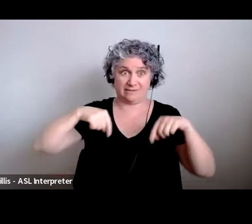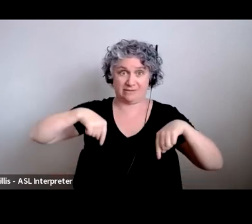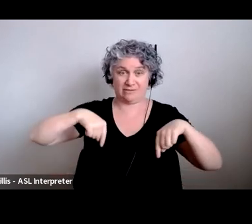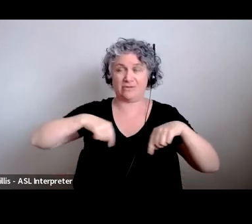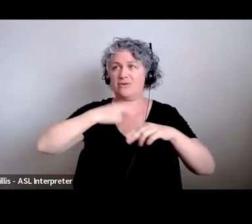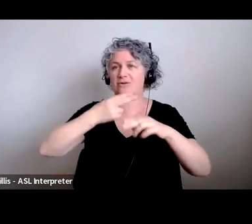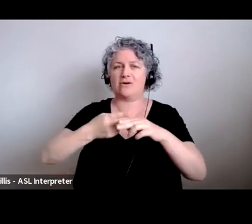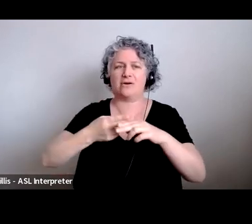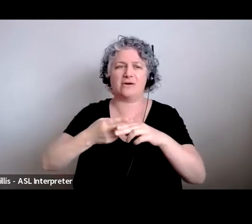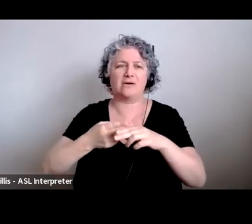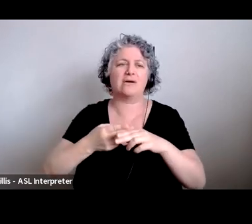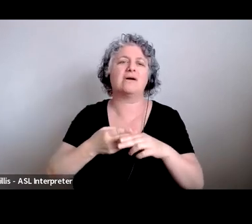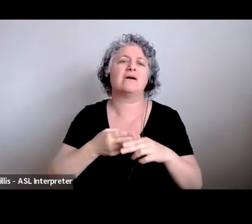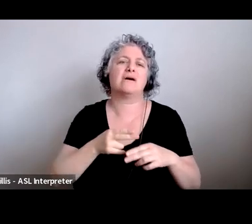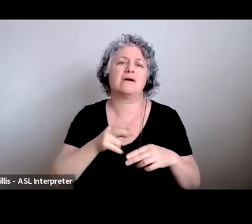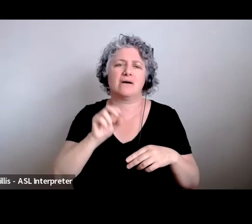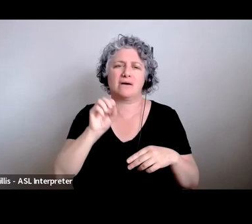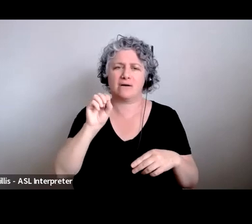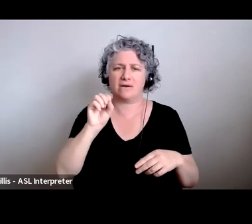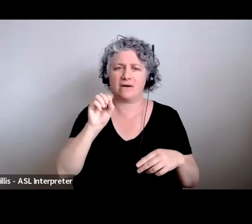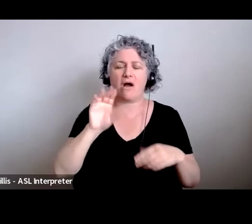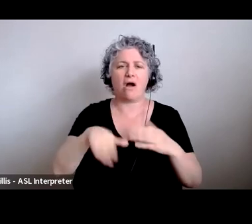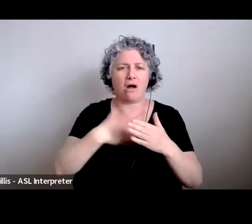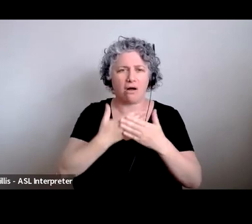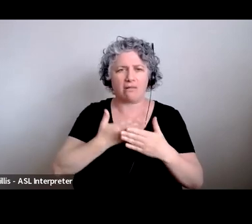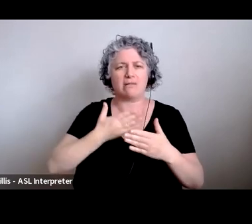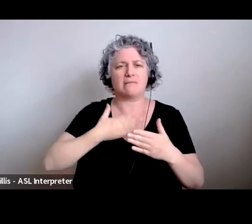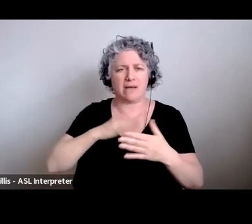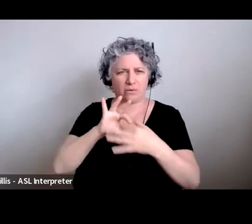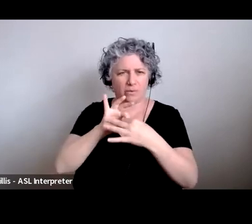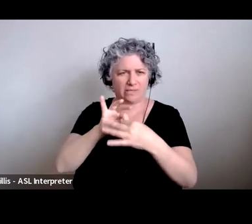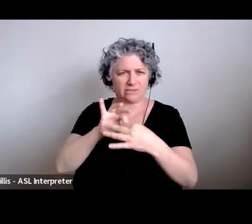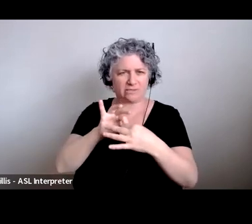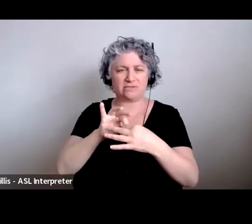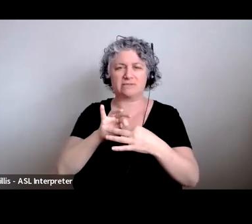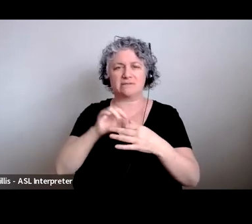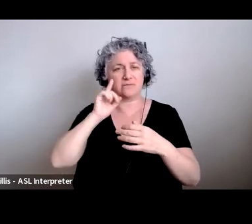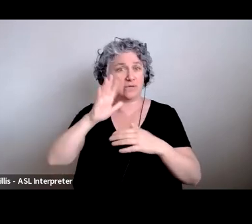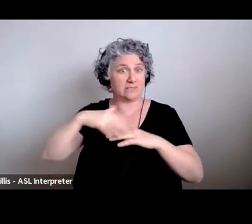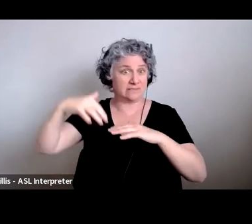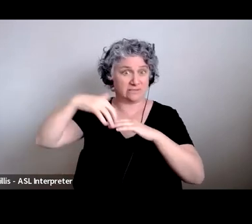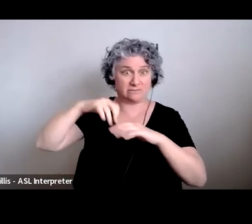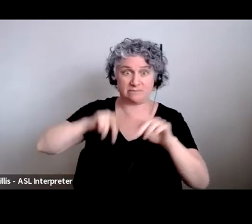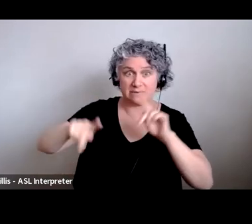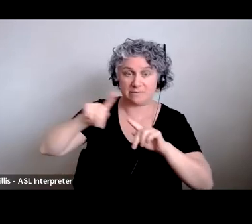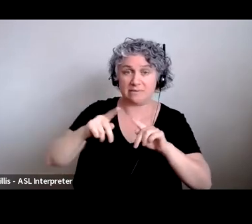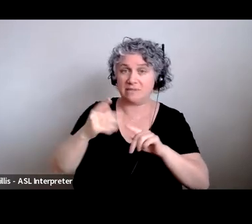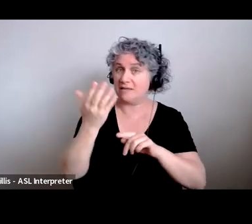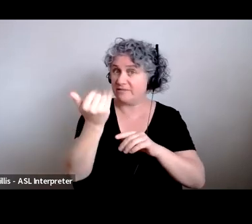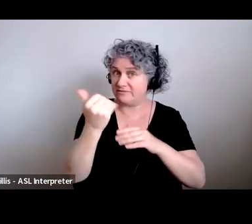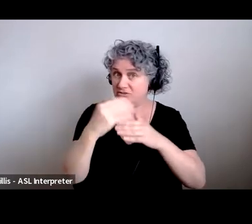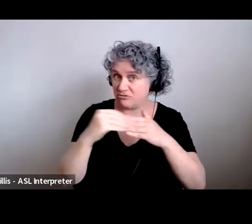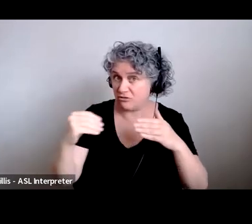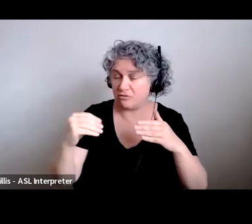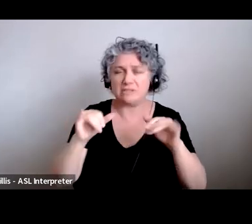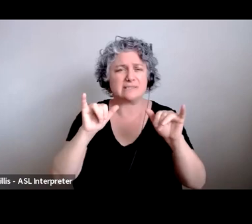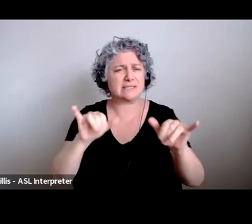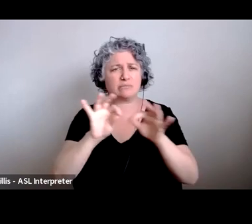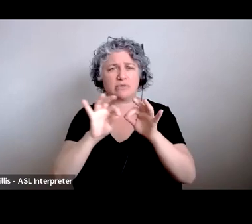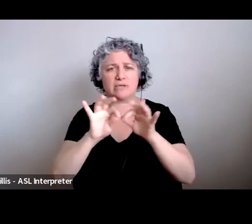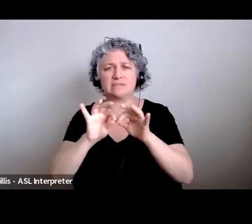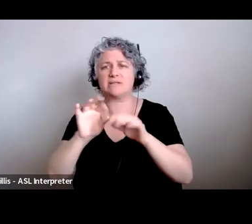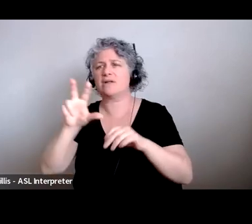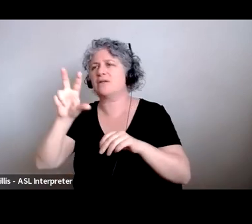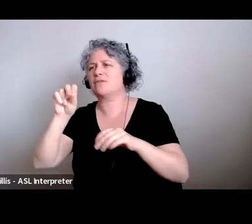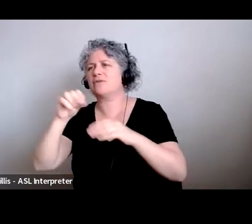call it On My Relations for Indigenous folks. It's a $15 ticket. It's the same price as the under 30 ticket.